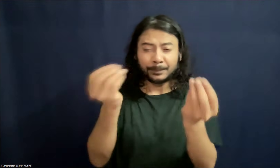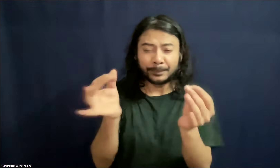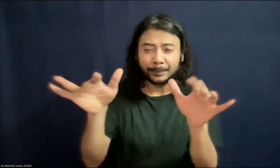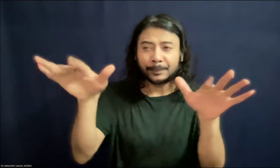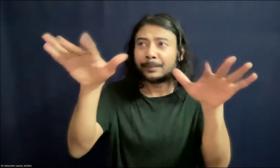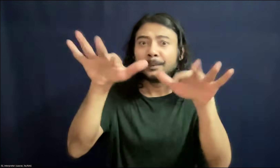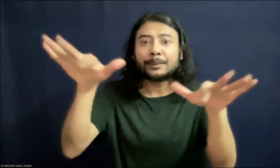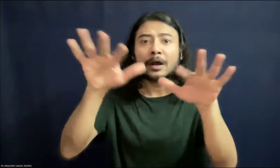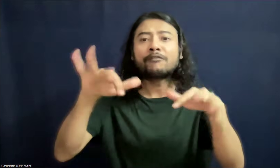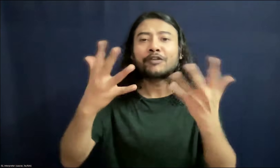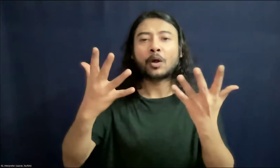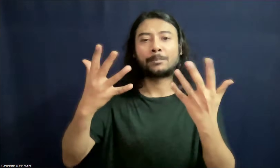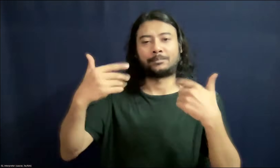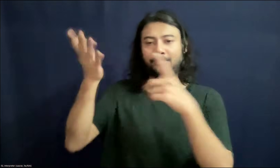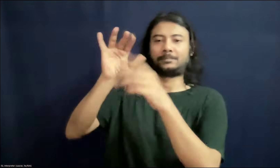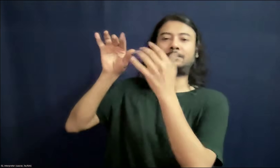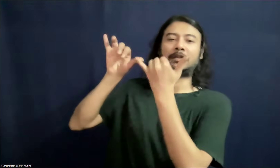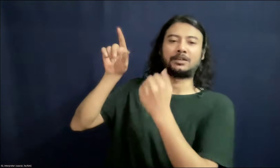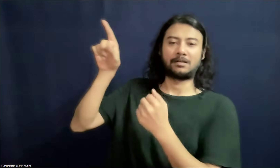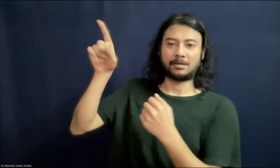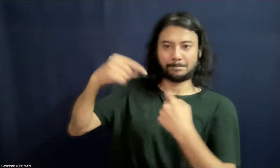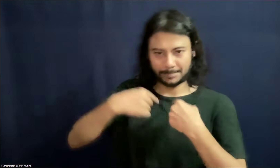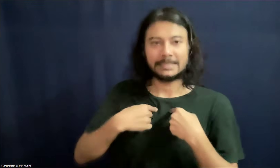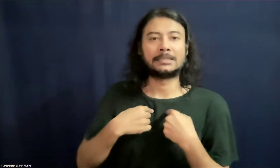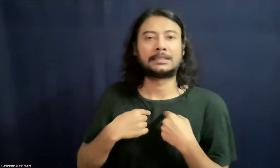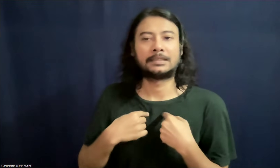I am above these two kind of people.